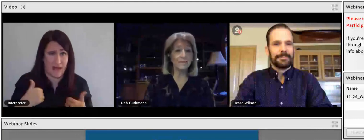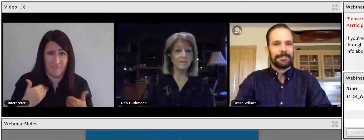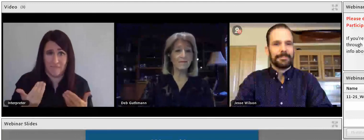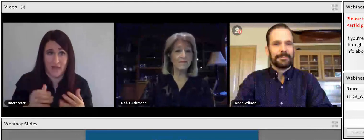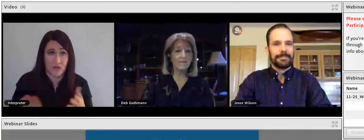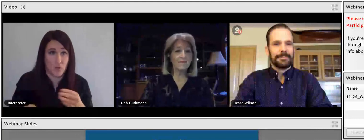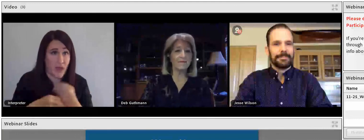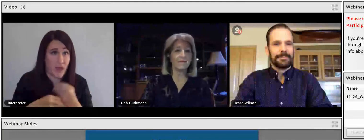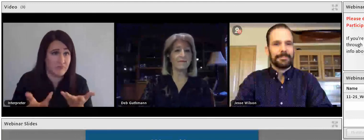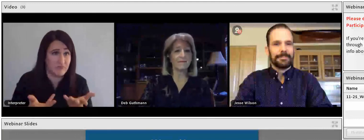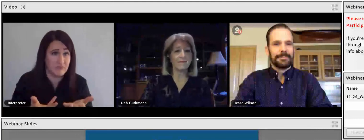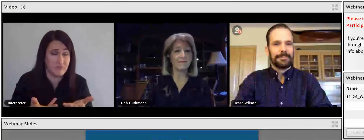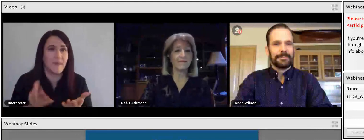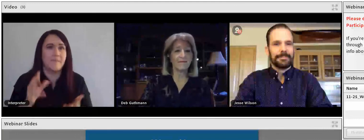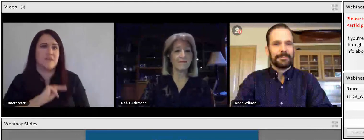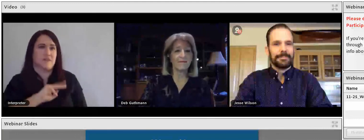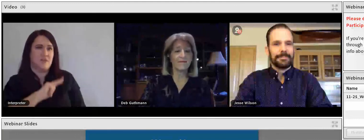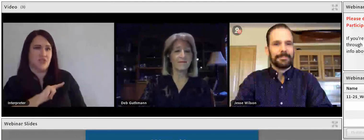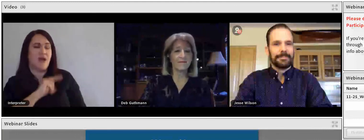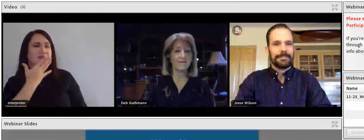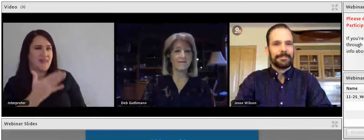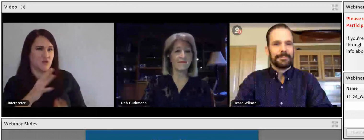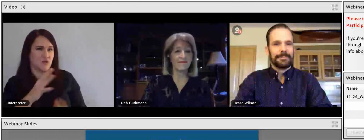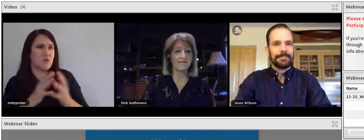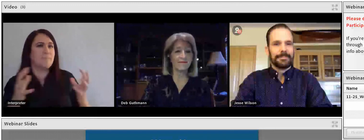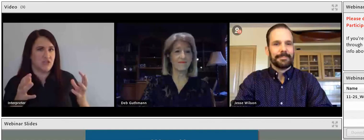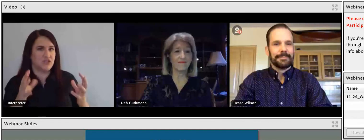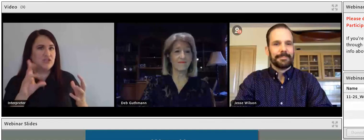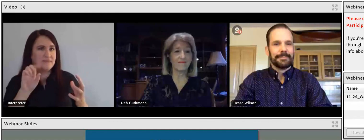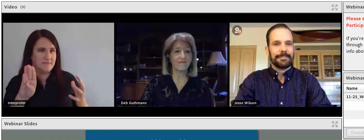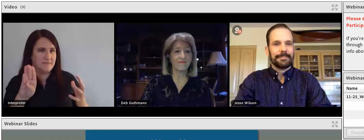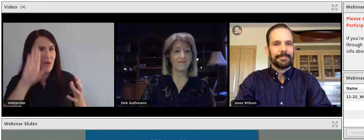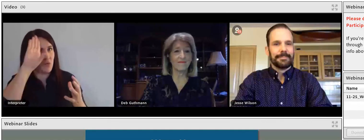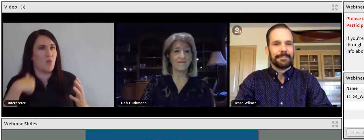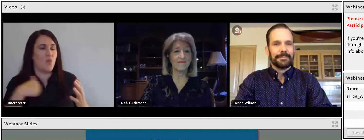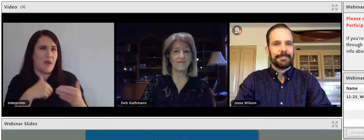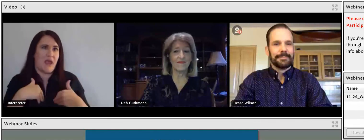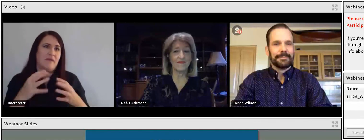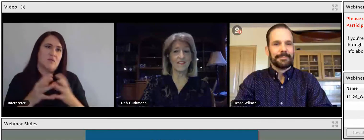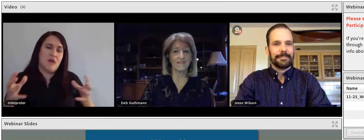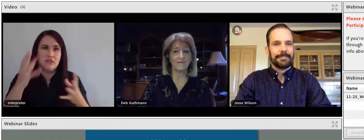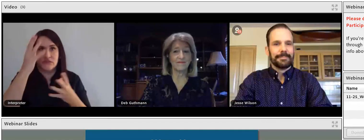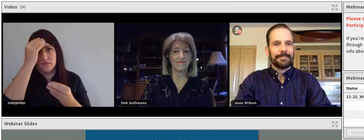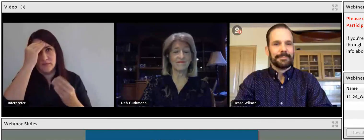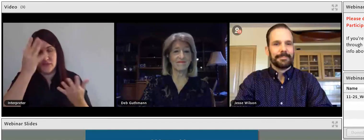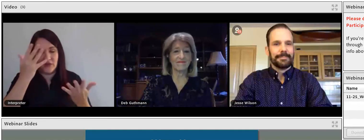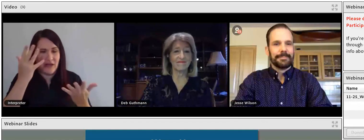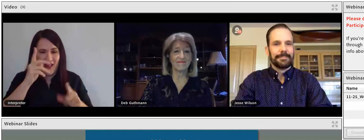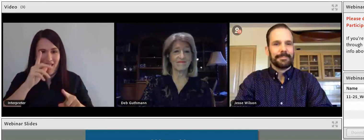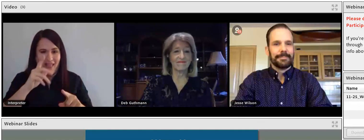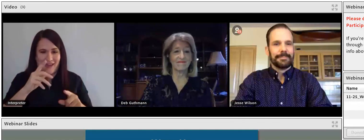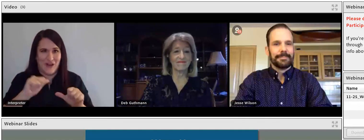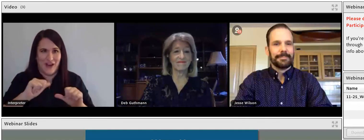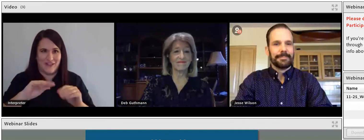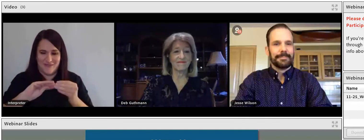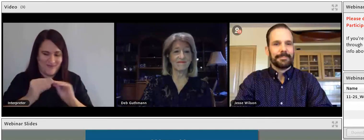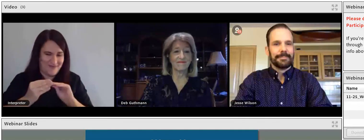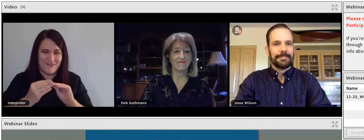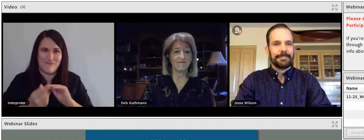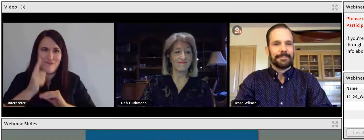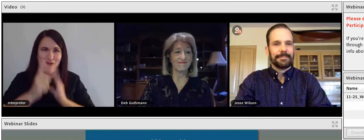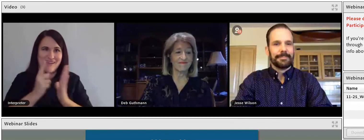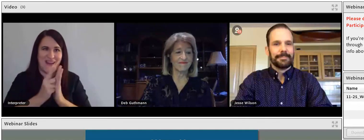to add. This is Michelle. Thank you so much, Deb. I know we have so much more information to share than we can possibly fit into a